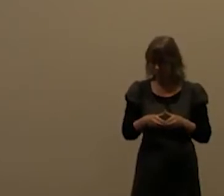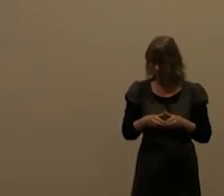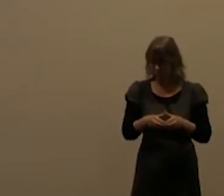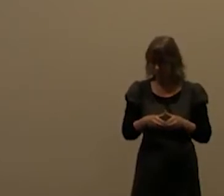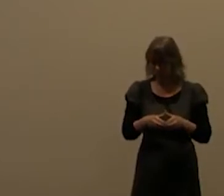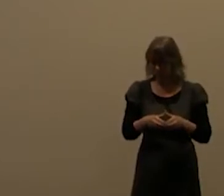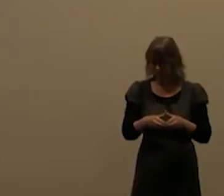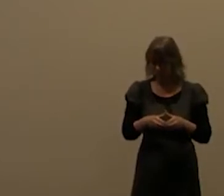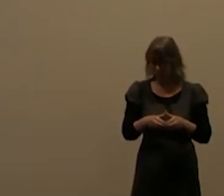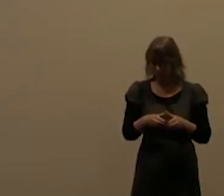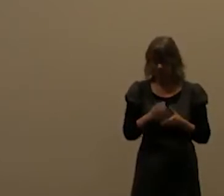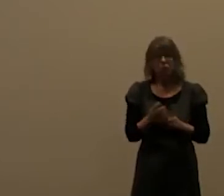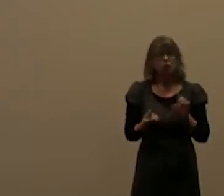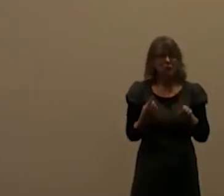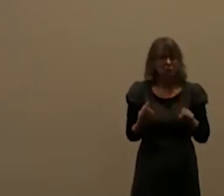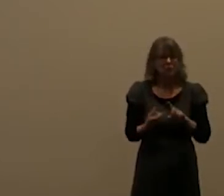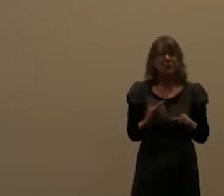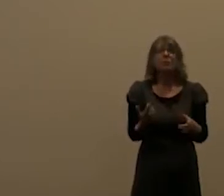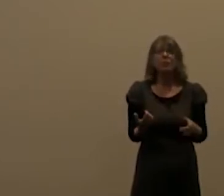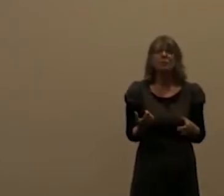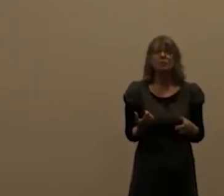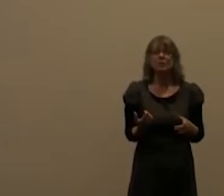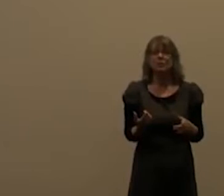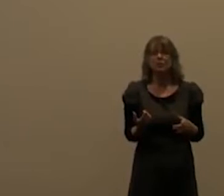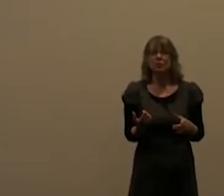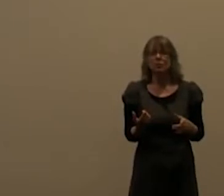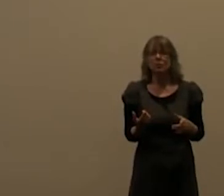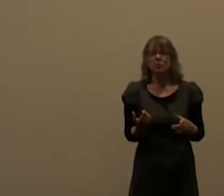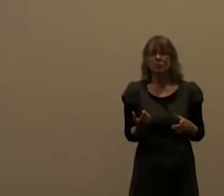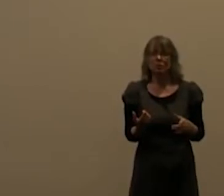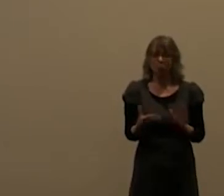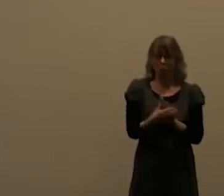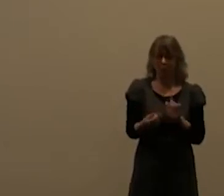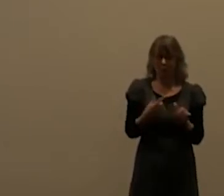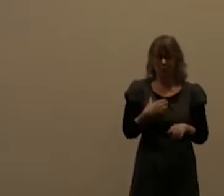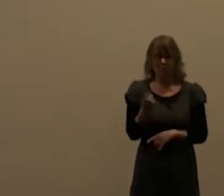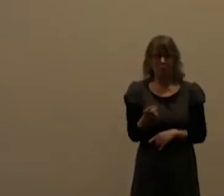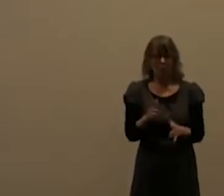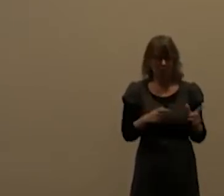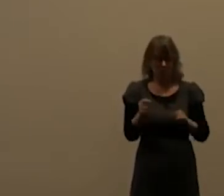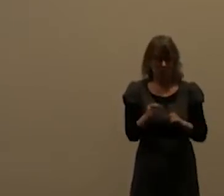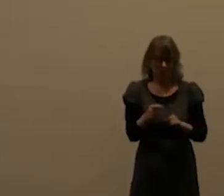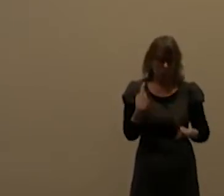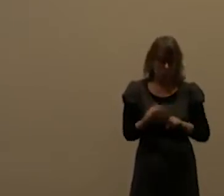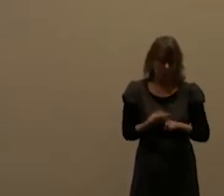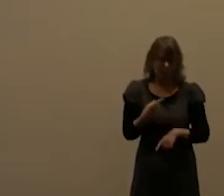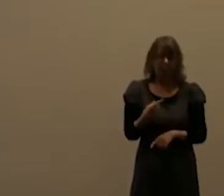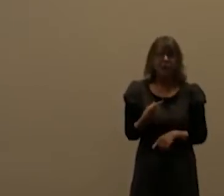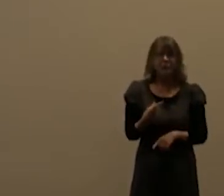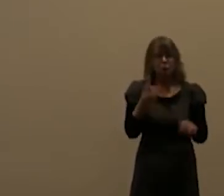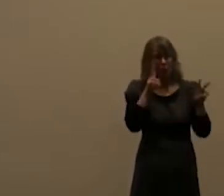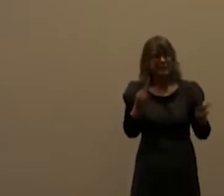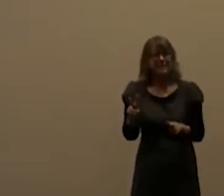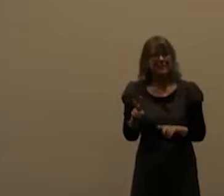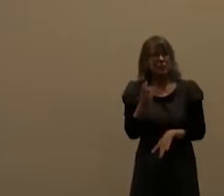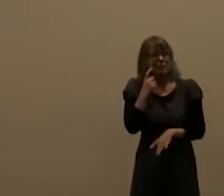about this being it's responsive out of the box. So if I were to play this application quickly, you can see it's